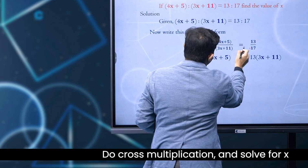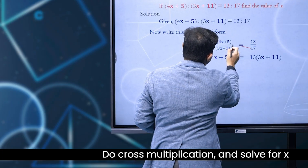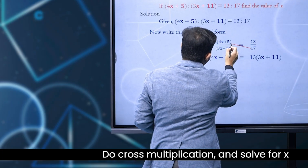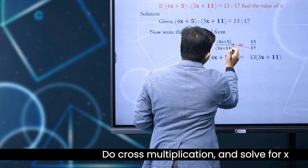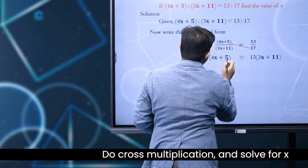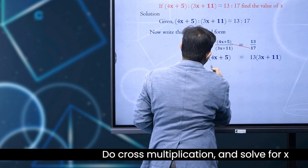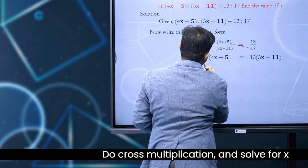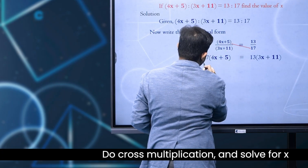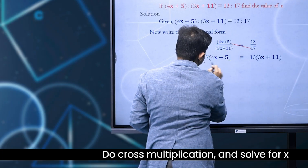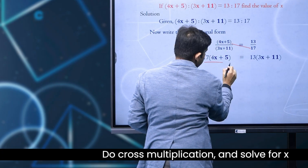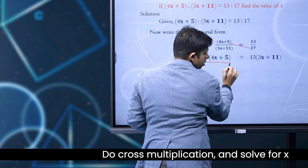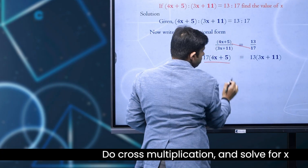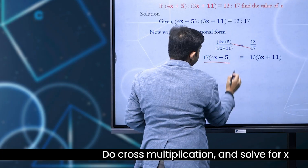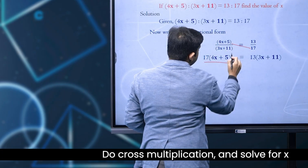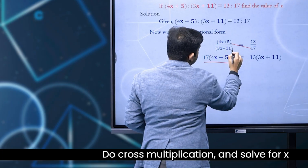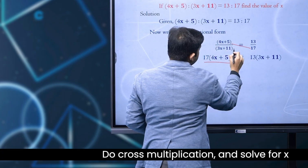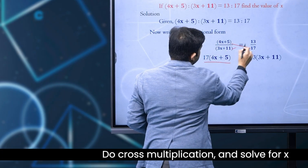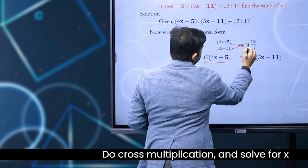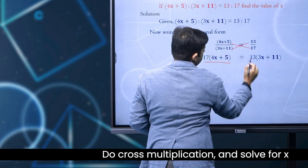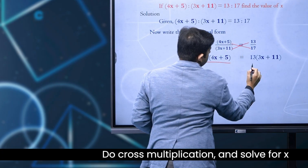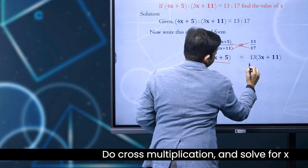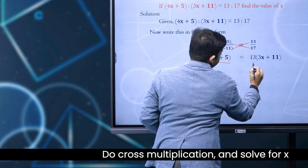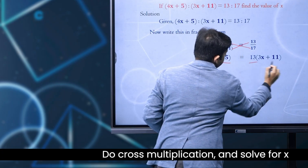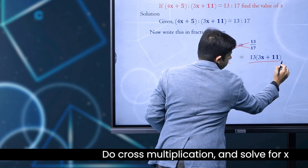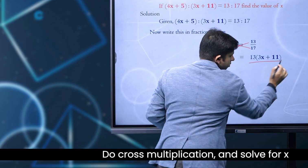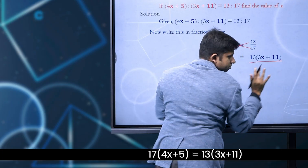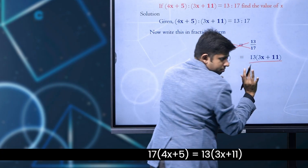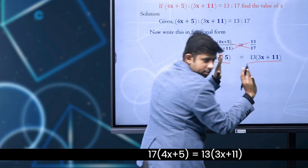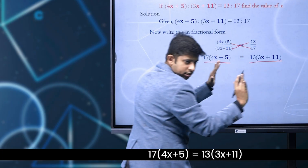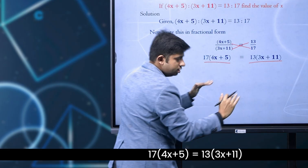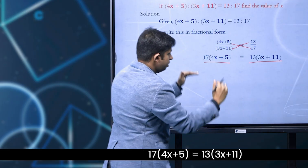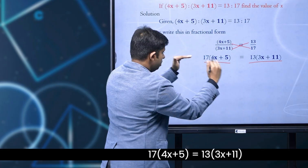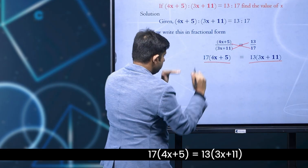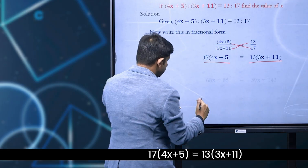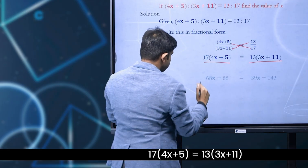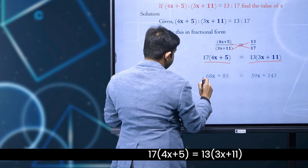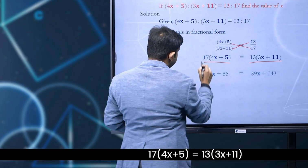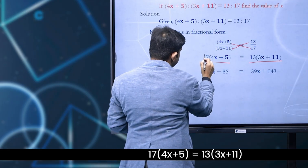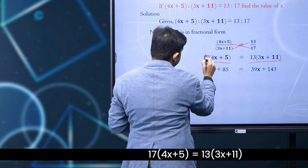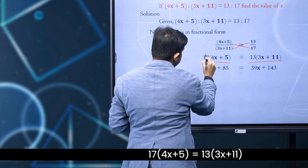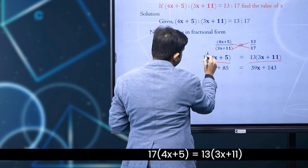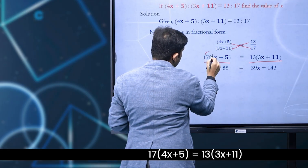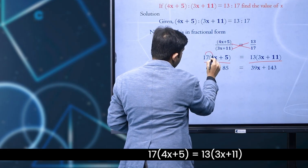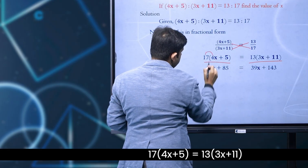cross multiplication and solve for x. 17 of 4x plus 5 equals to 13 of 3x plus